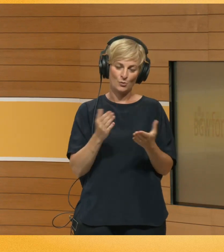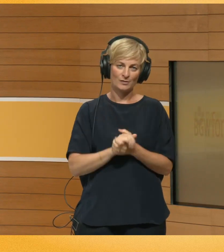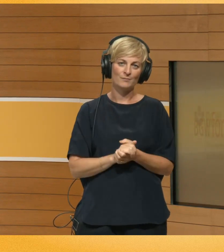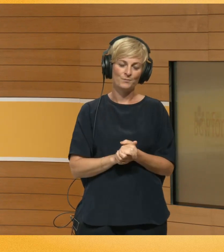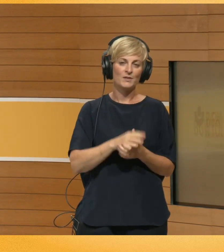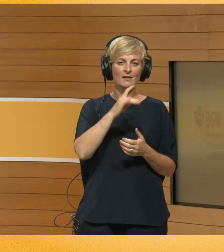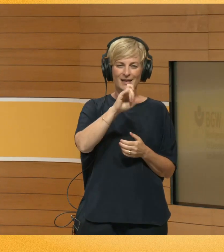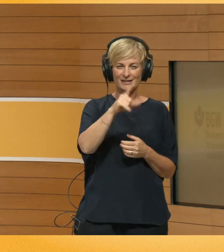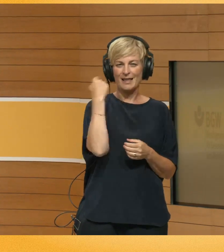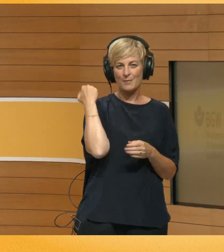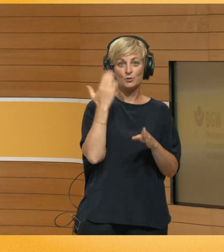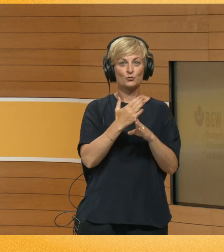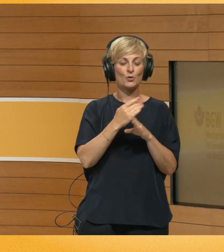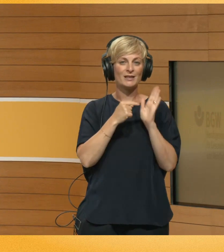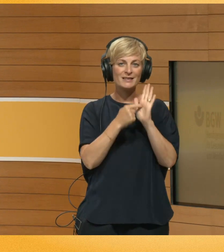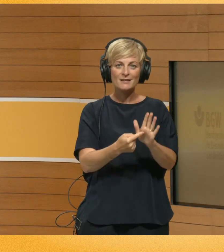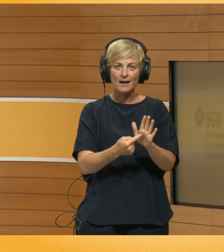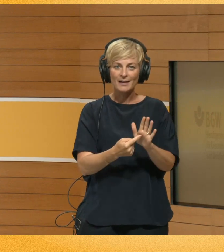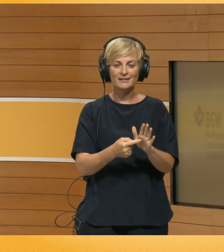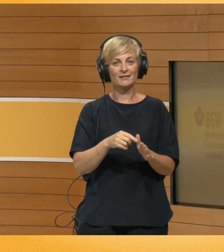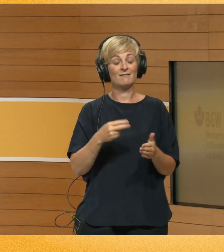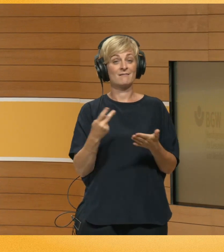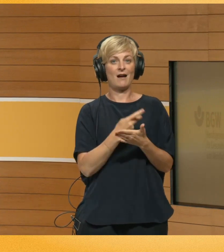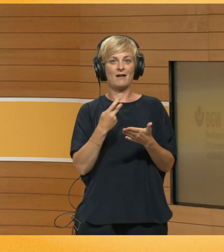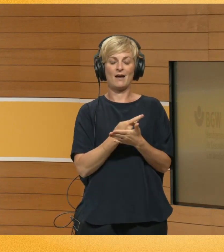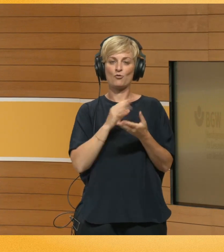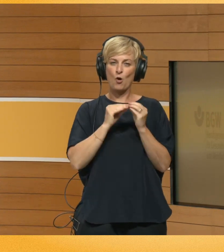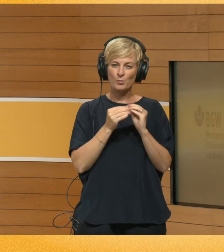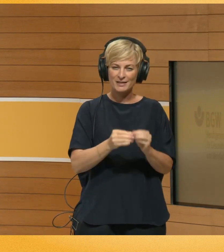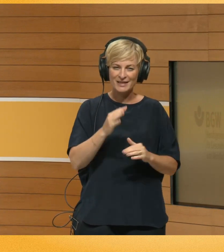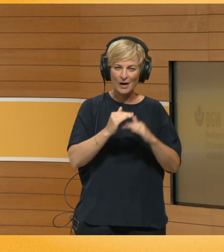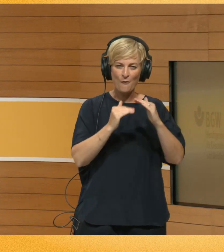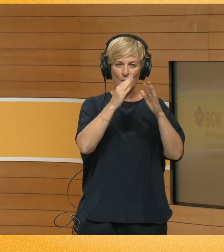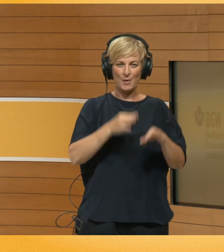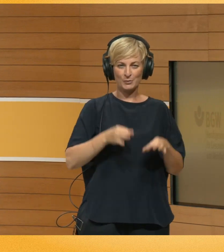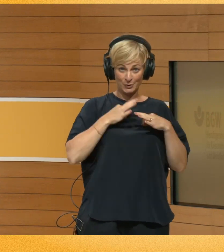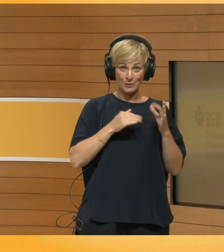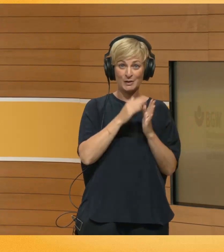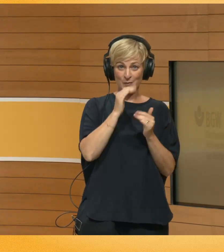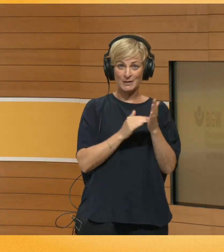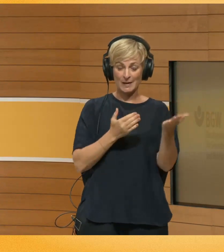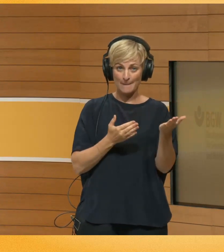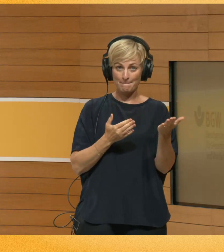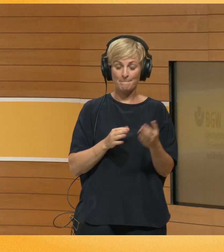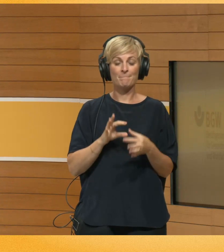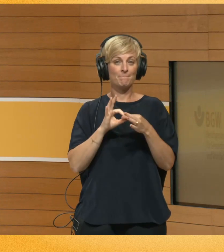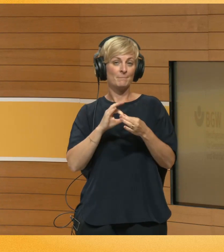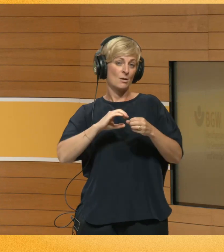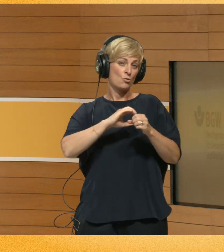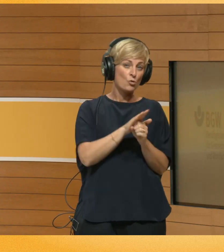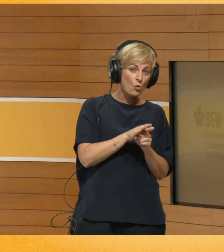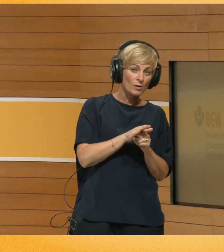healthcare systems. And I think if we look at COVID and we look at the future and the lessons that we've learned, we have to accept